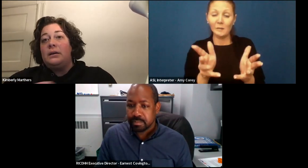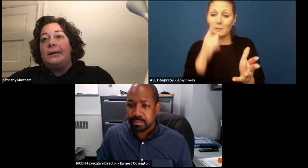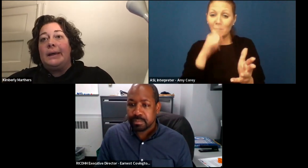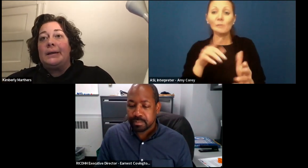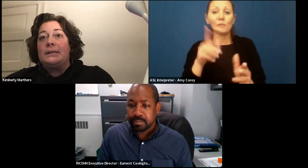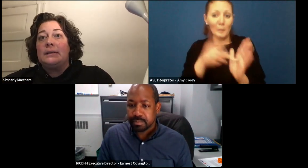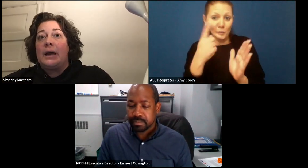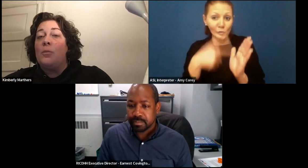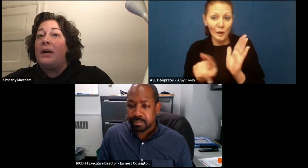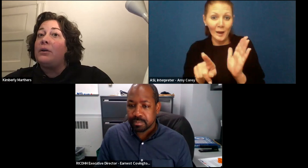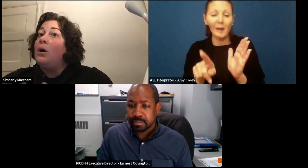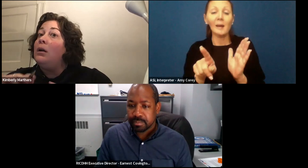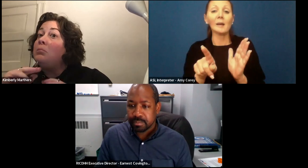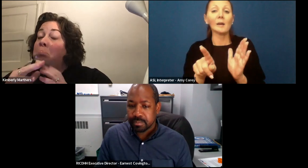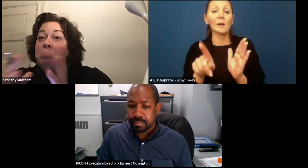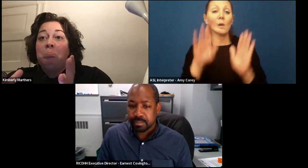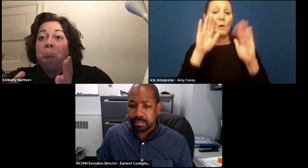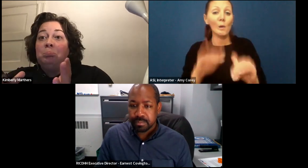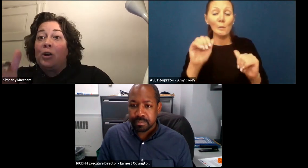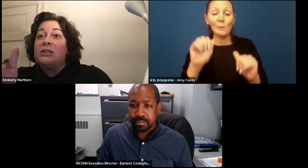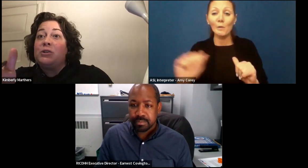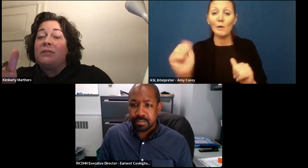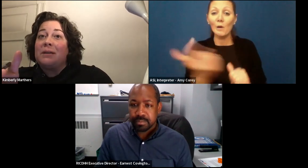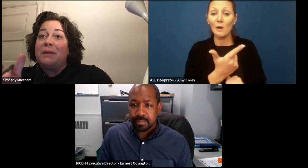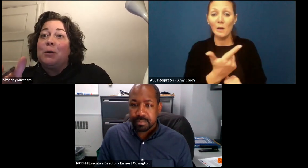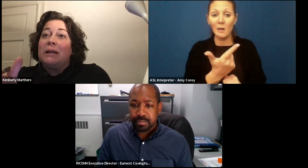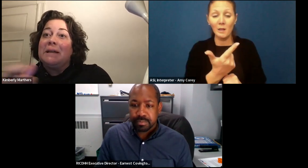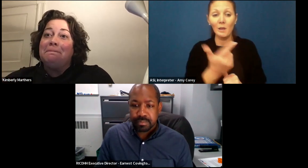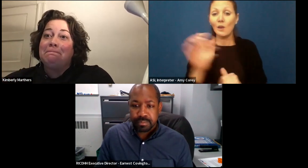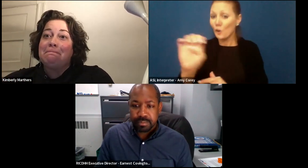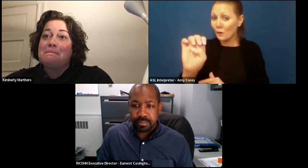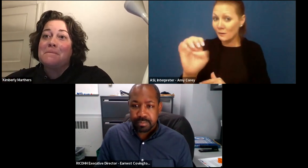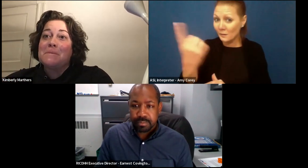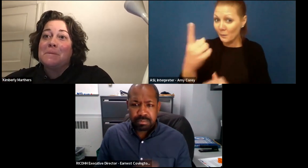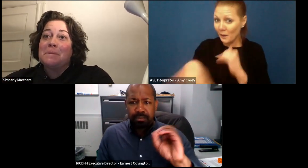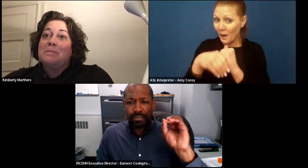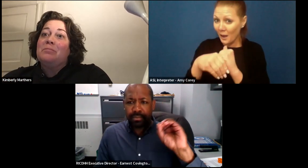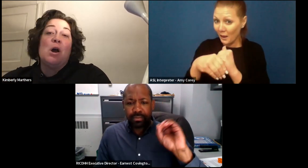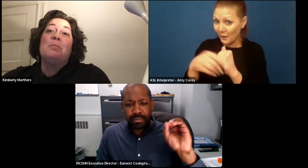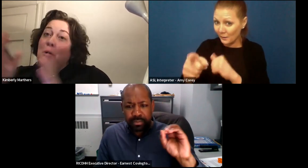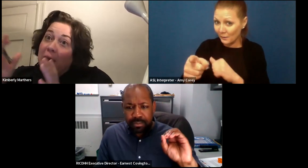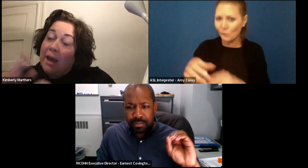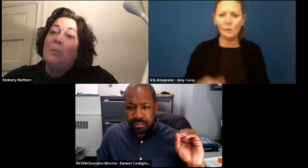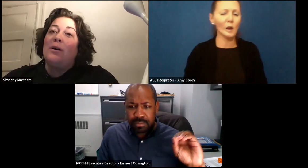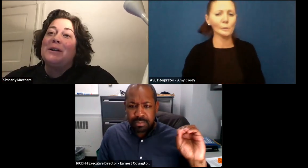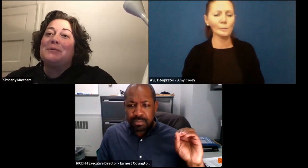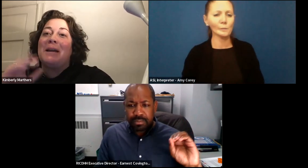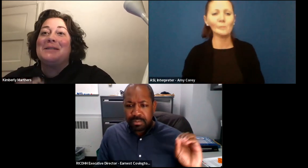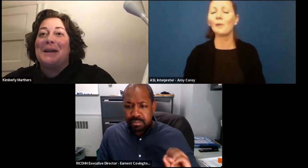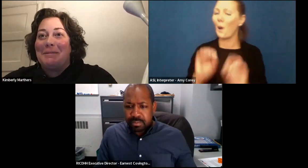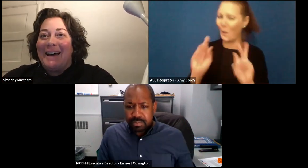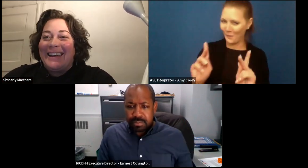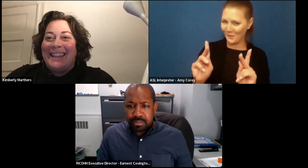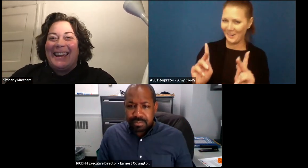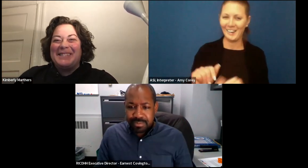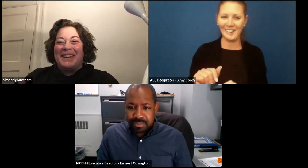that. And I hope everyone, Ernest, you have something quickly? Nope, okay. No. Well, Ernest,